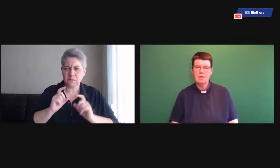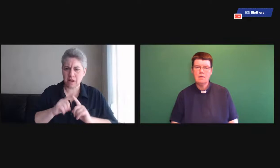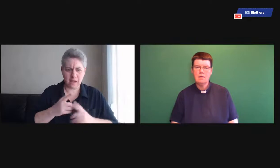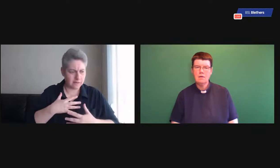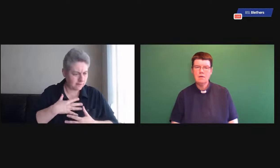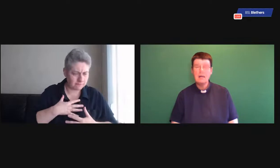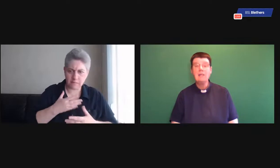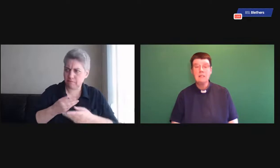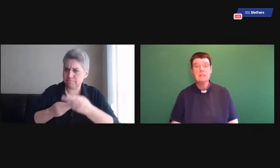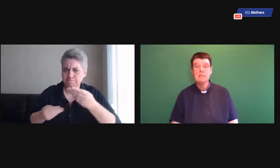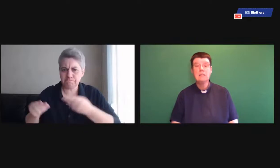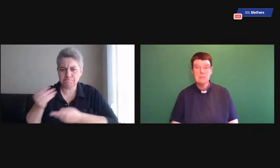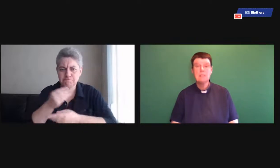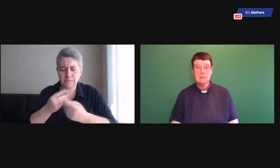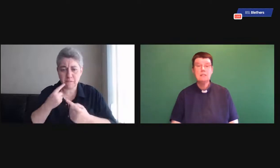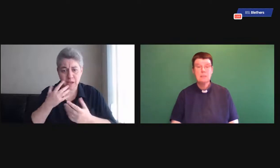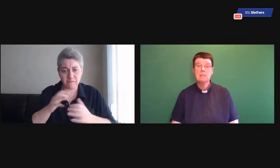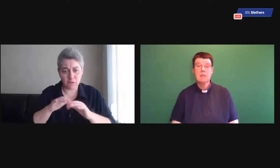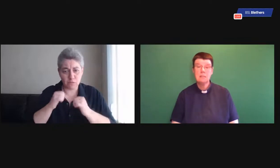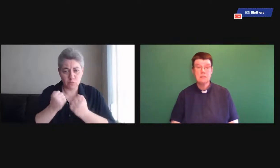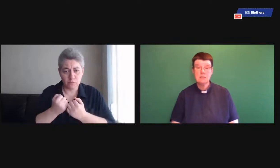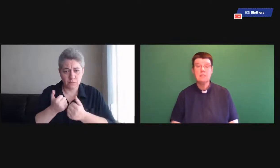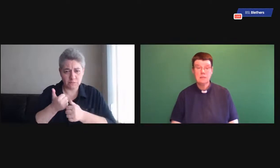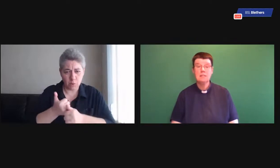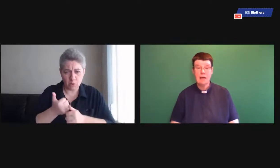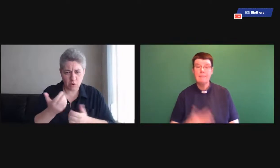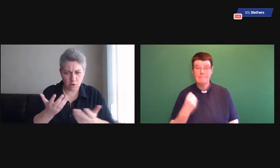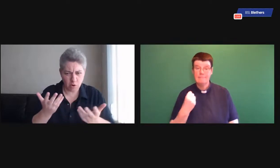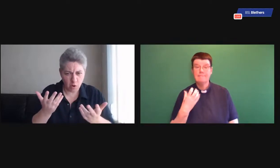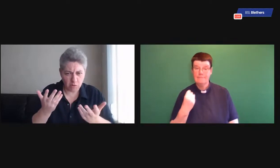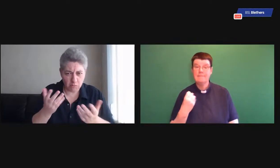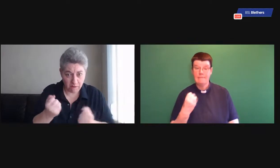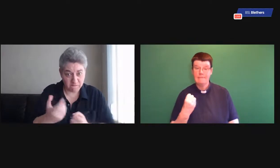Do you have any like connections with other deaf,